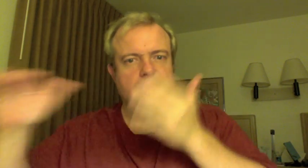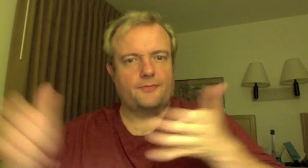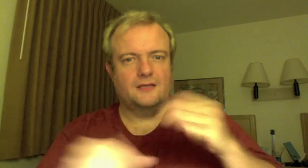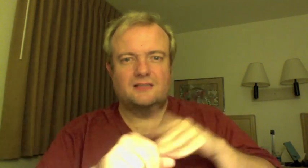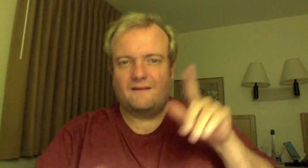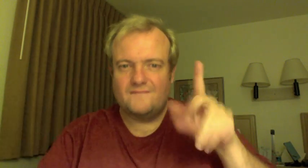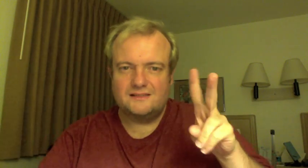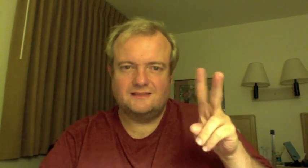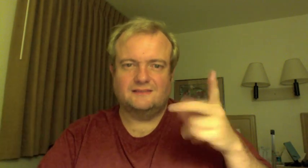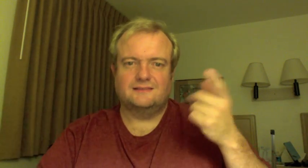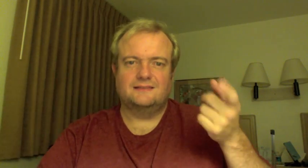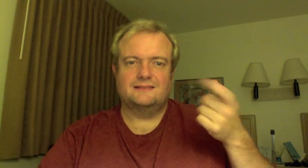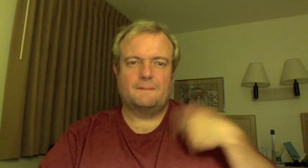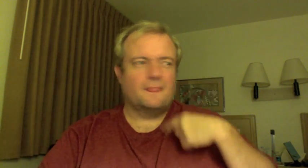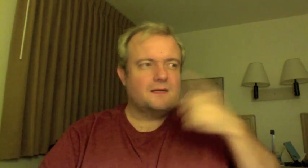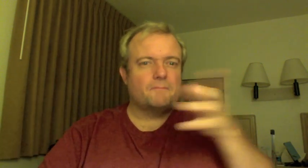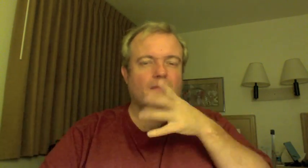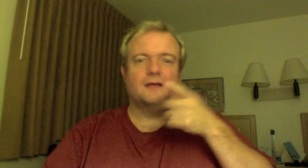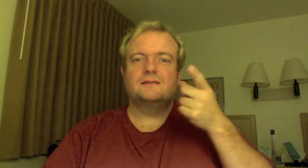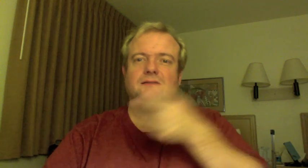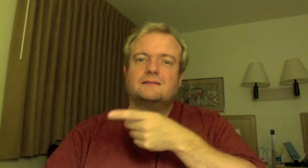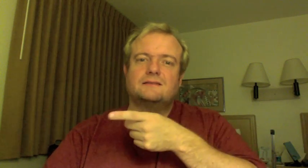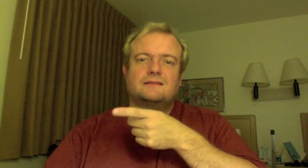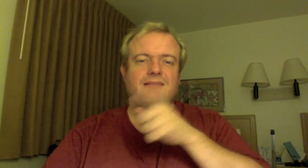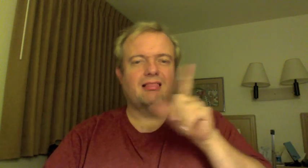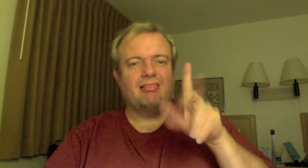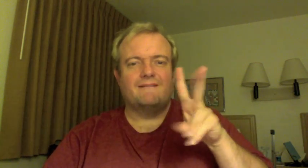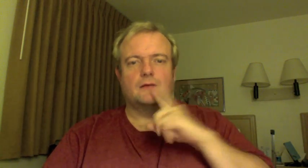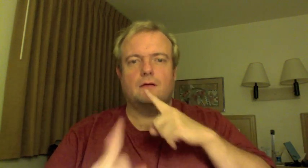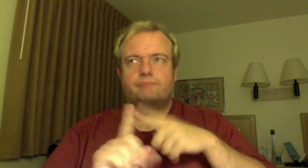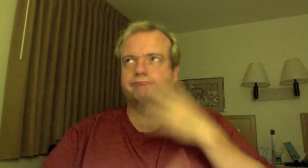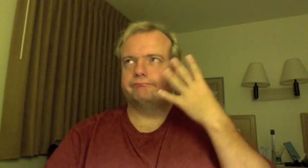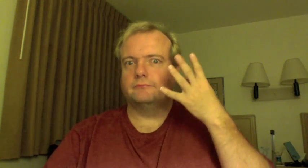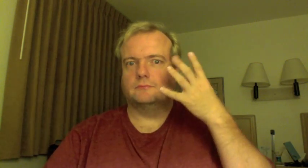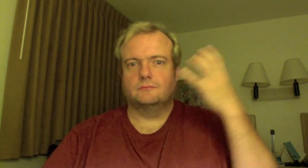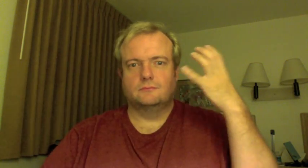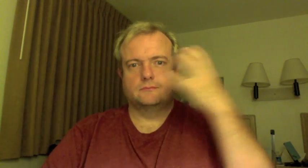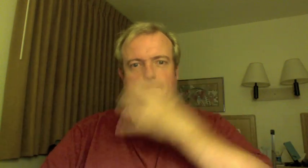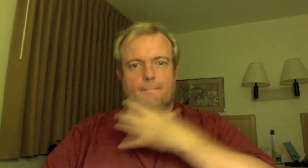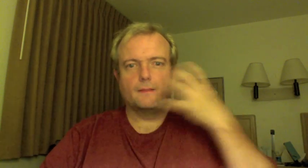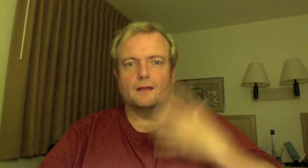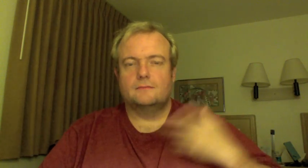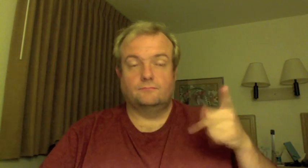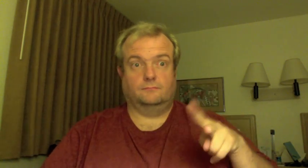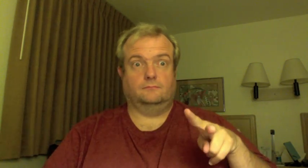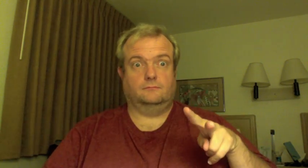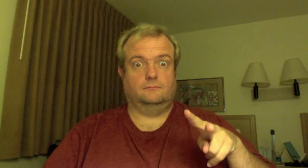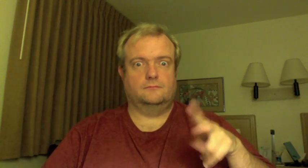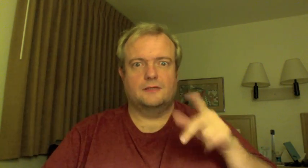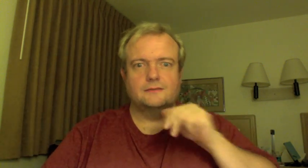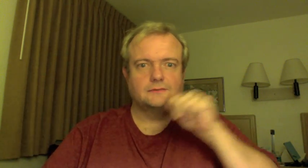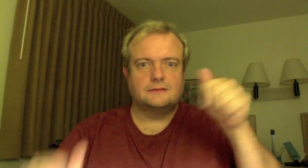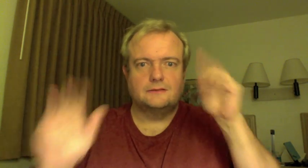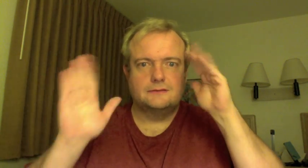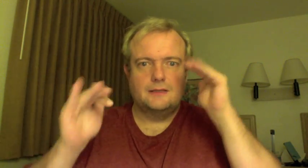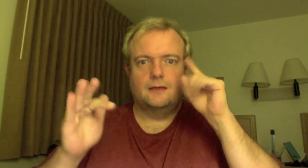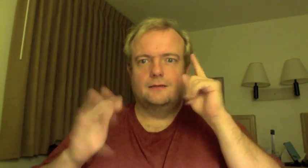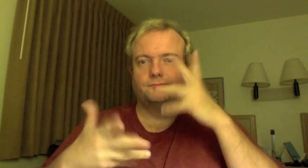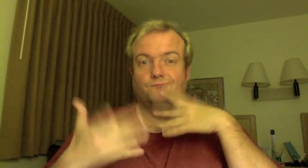their steel design. How strong the steel needs to be, how thick the plates, how big the welds.